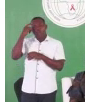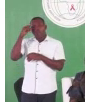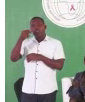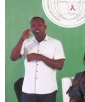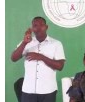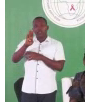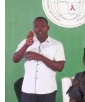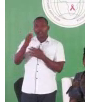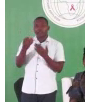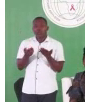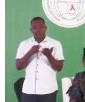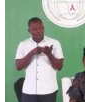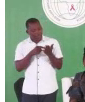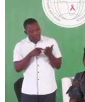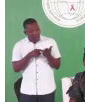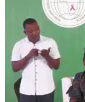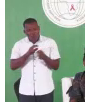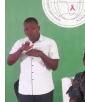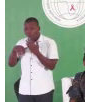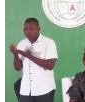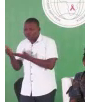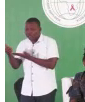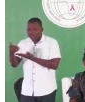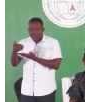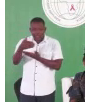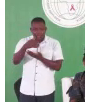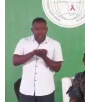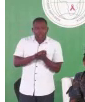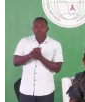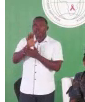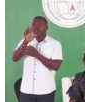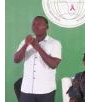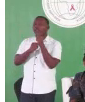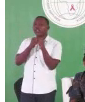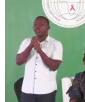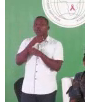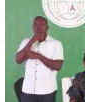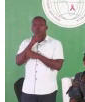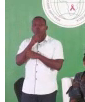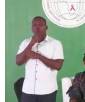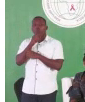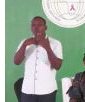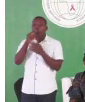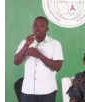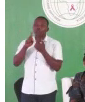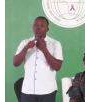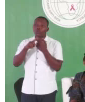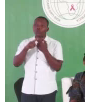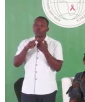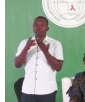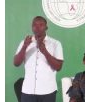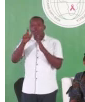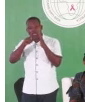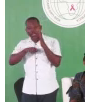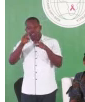look at the estimated prevalence of the surface antigen in 5-year-olds, and this needs to be less than 1%,